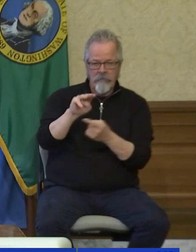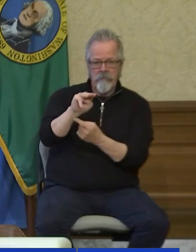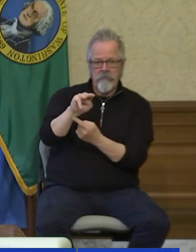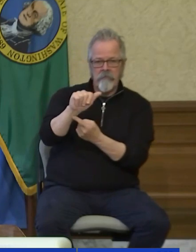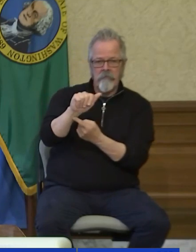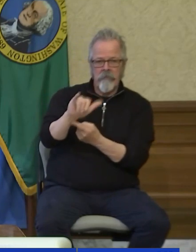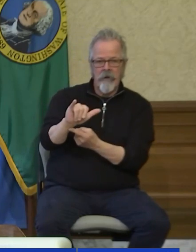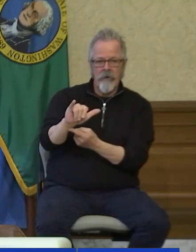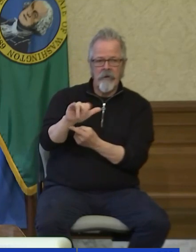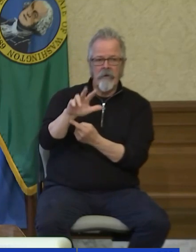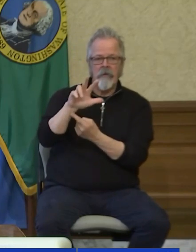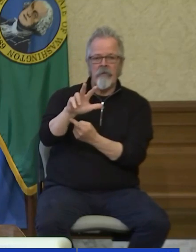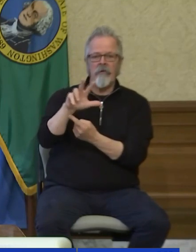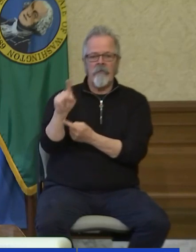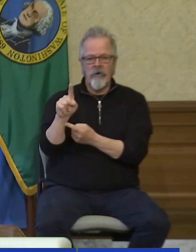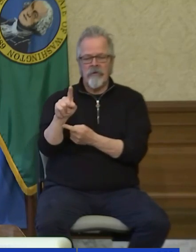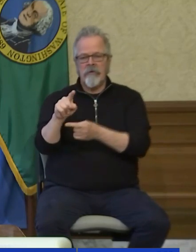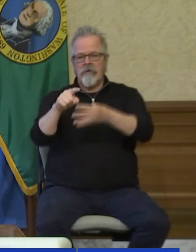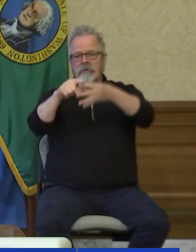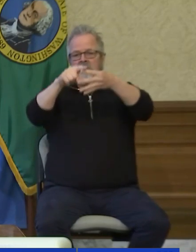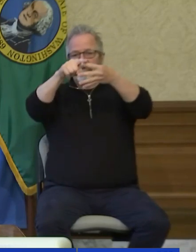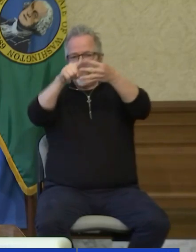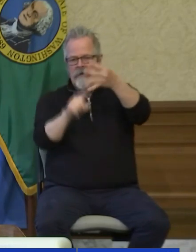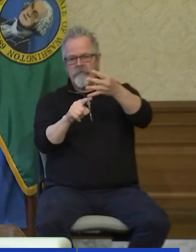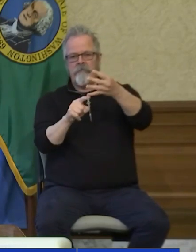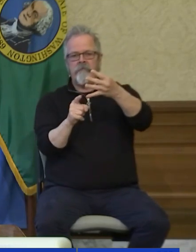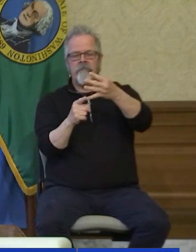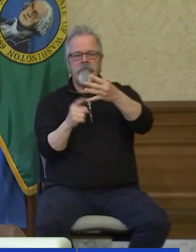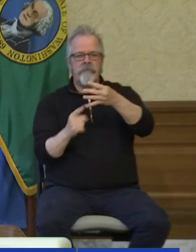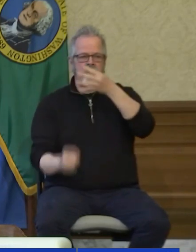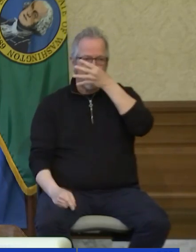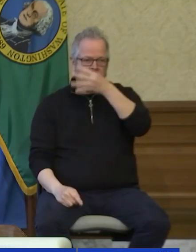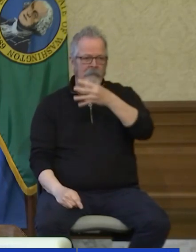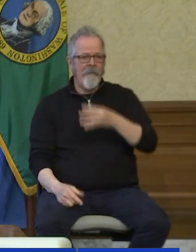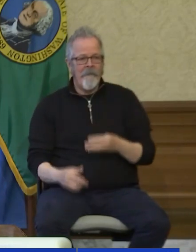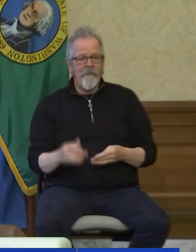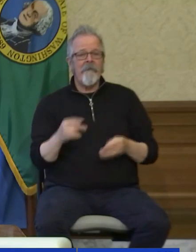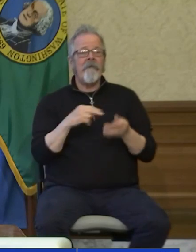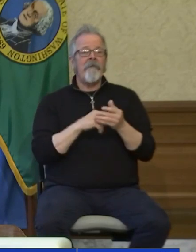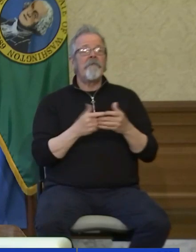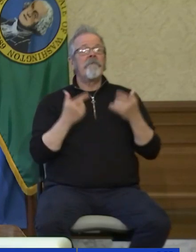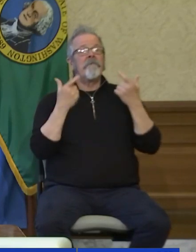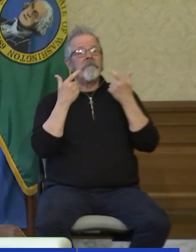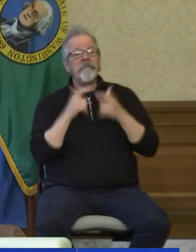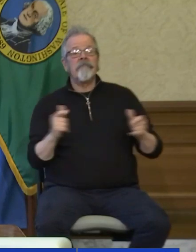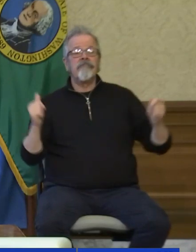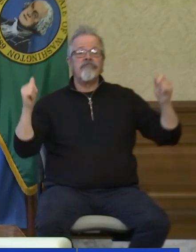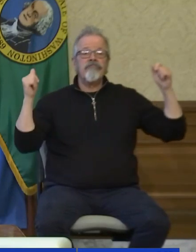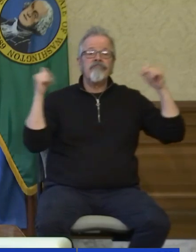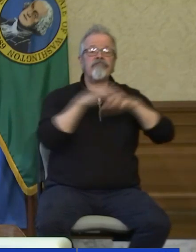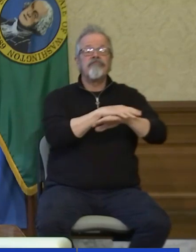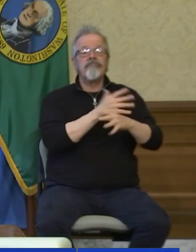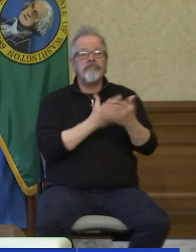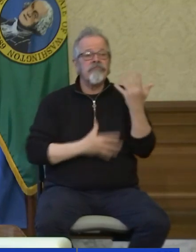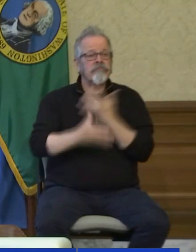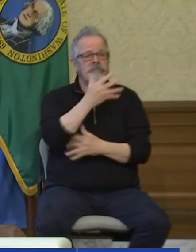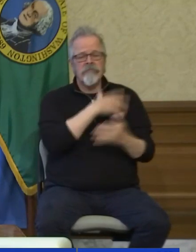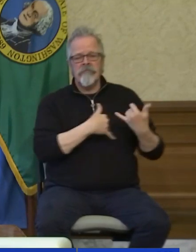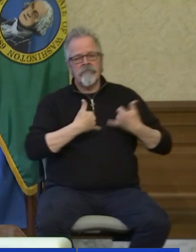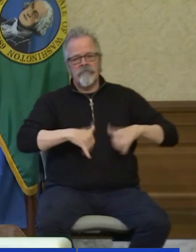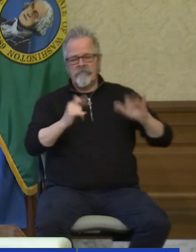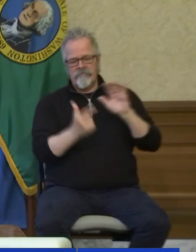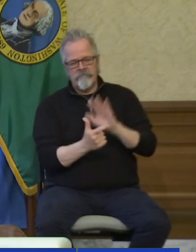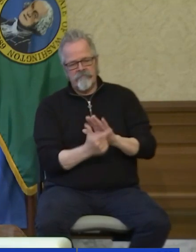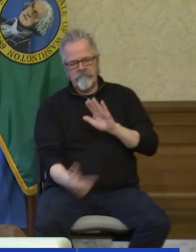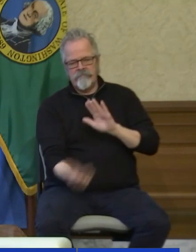make reservations on June 1st, but I cannot. We will have to continue to monitor and to